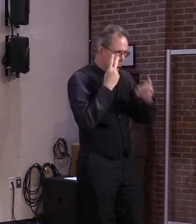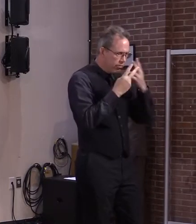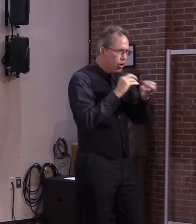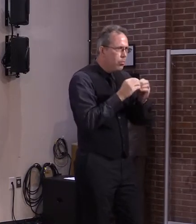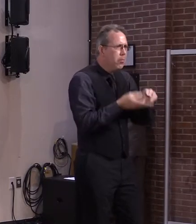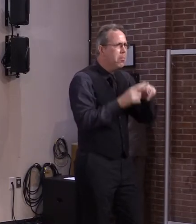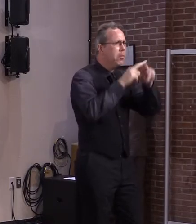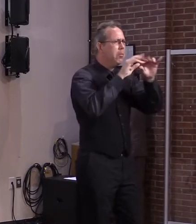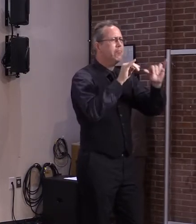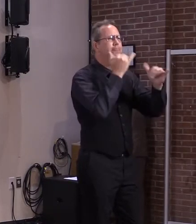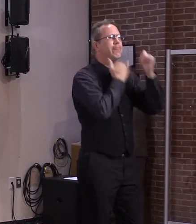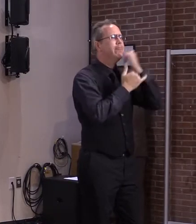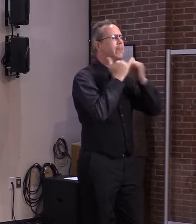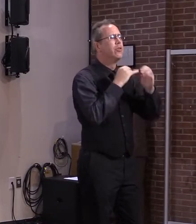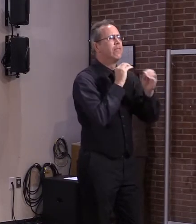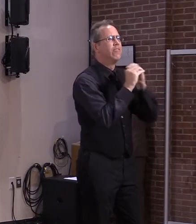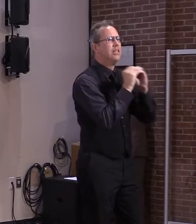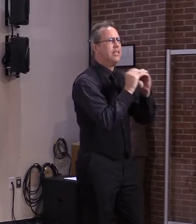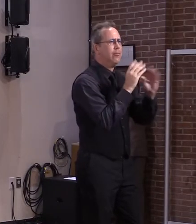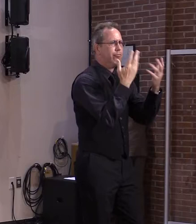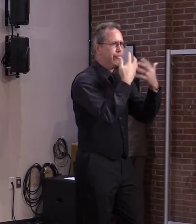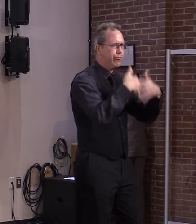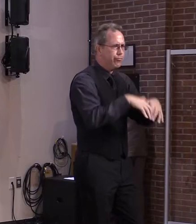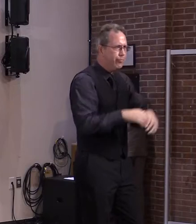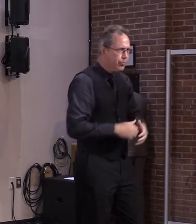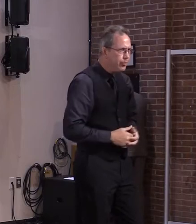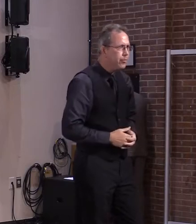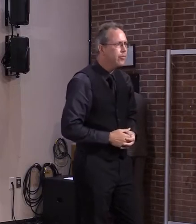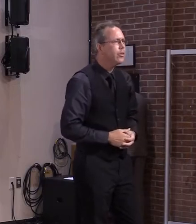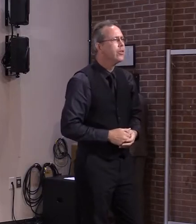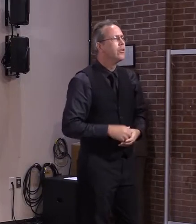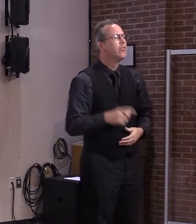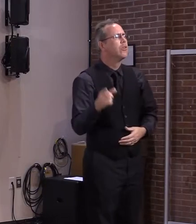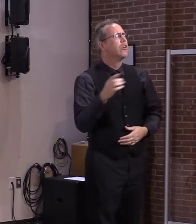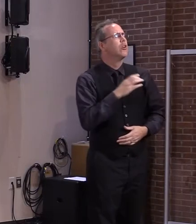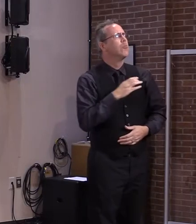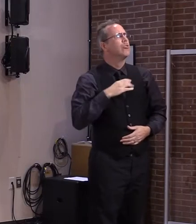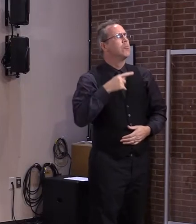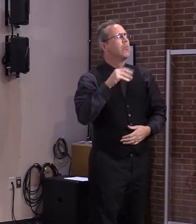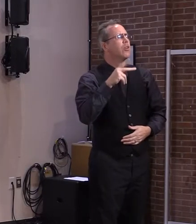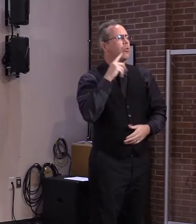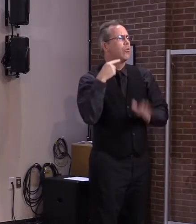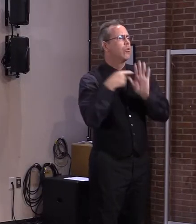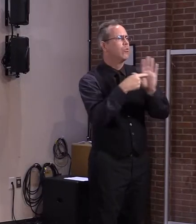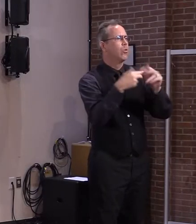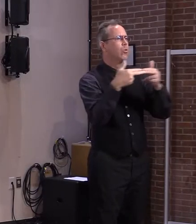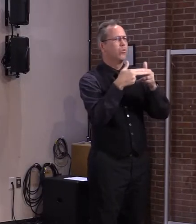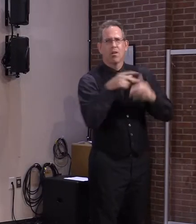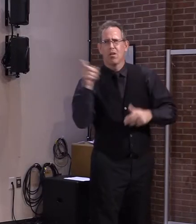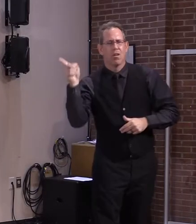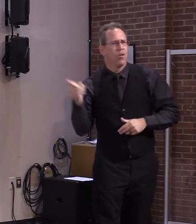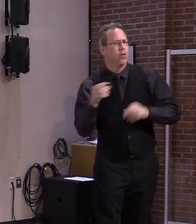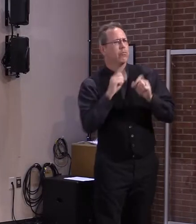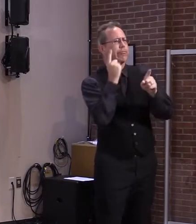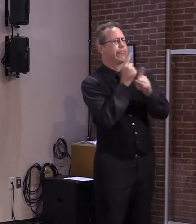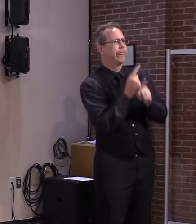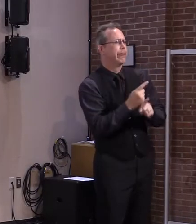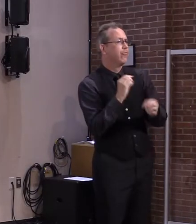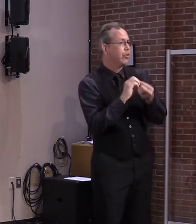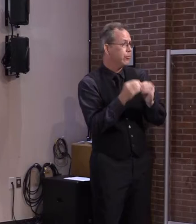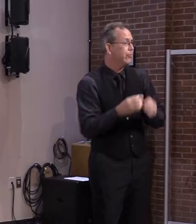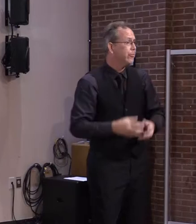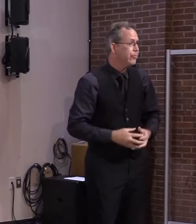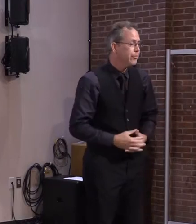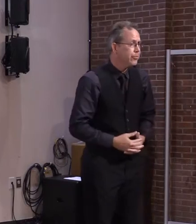projection a little murky, as you'll hear from Commissioner Pichek in a few minutes. Regardless, we know we had